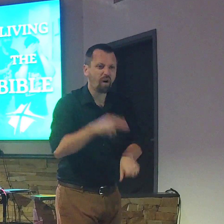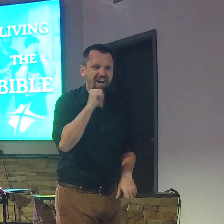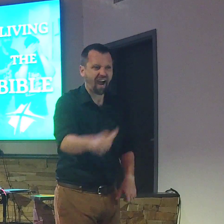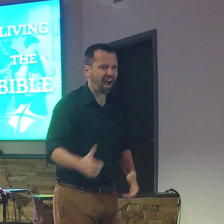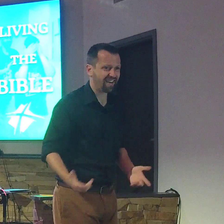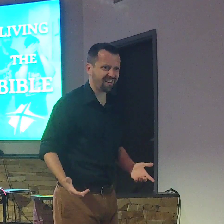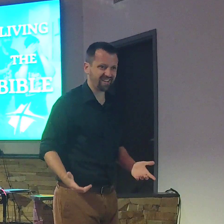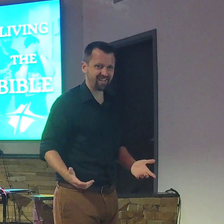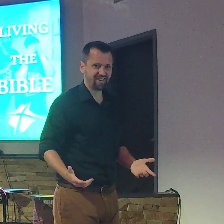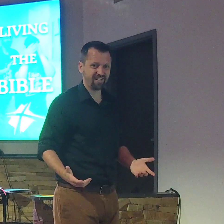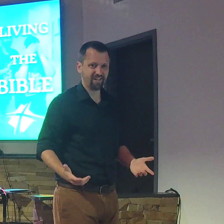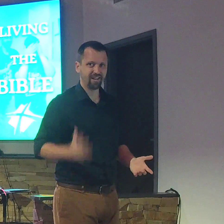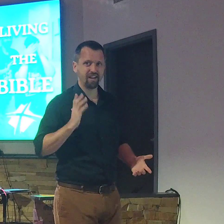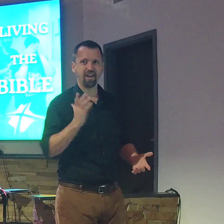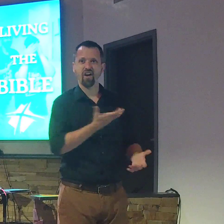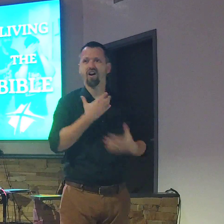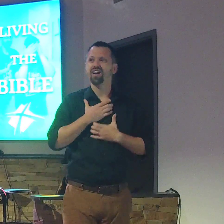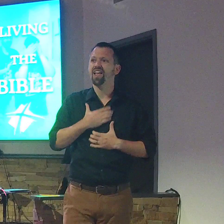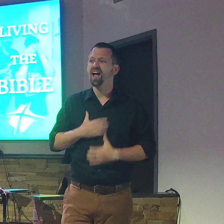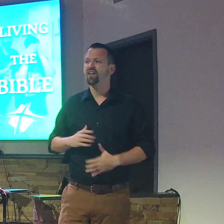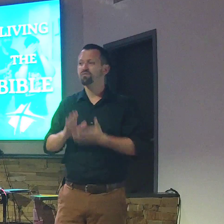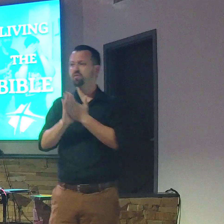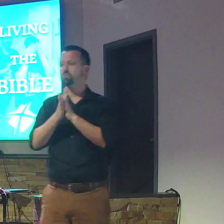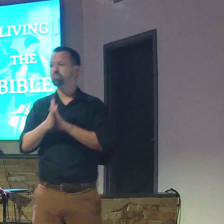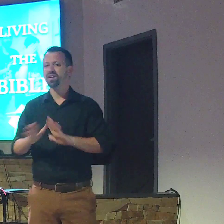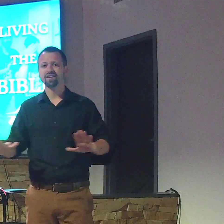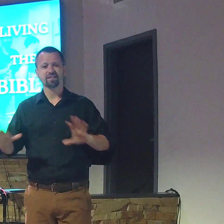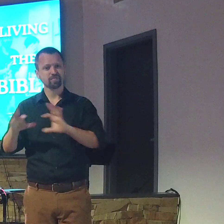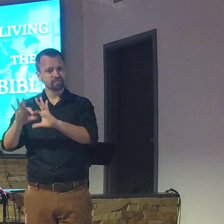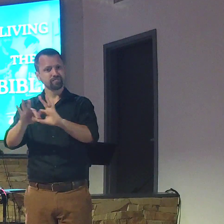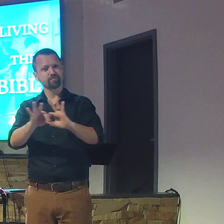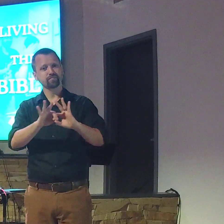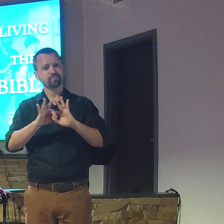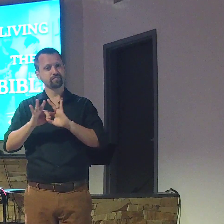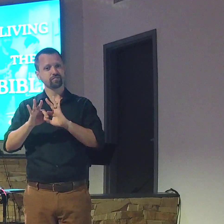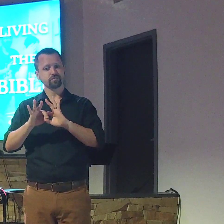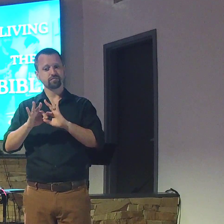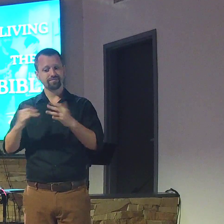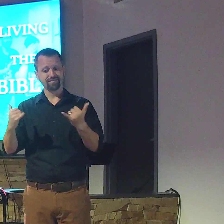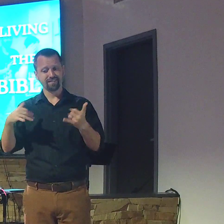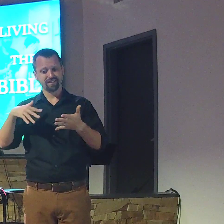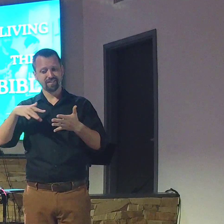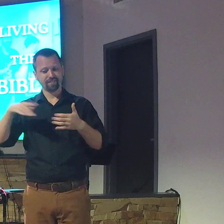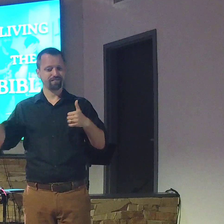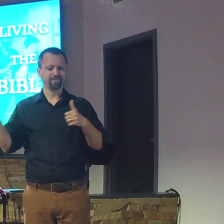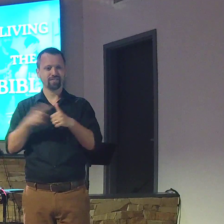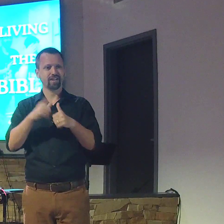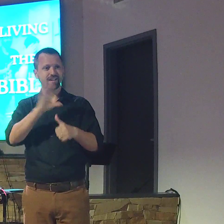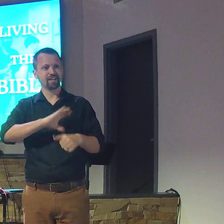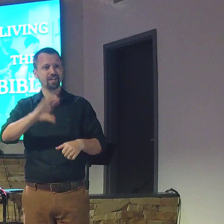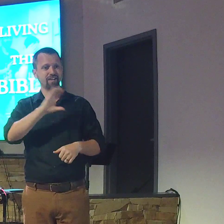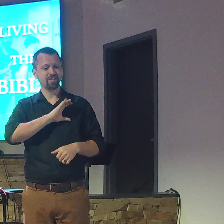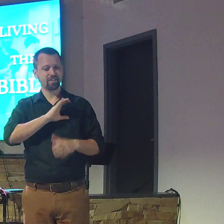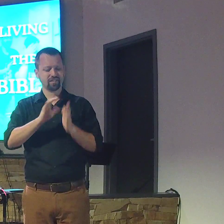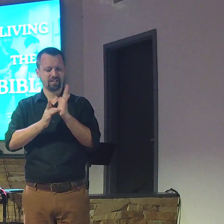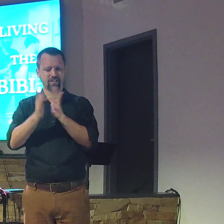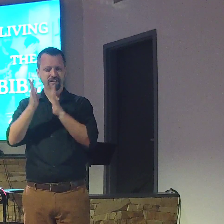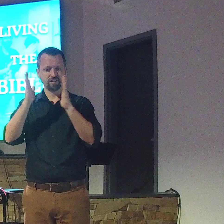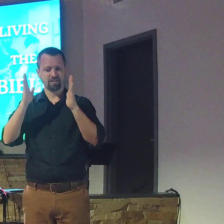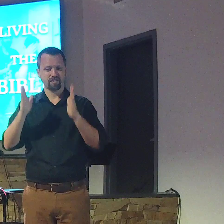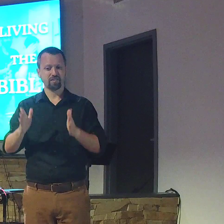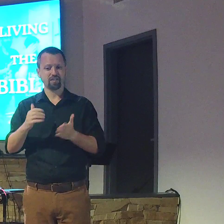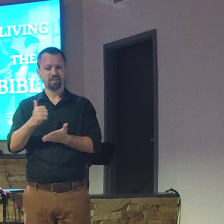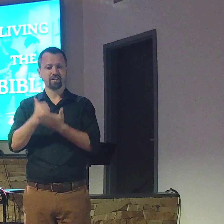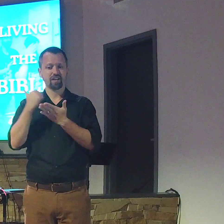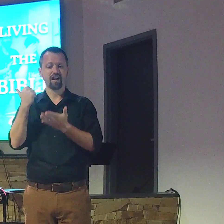that's our desire. And today we're studying about the very first characteristic of a Christian that will help us to